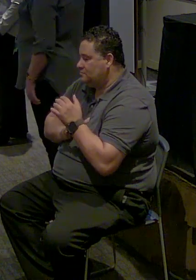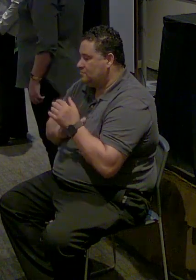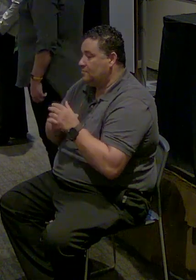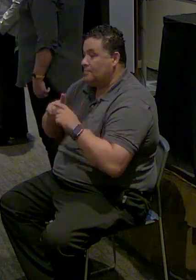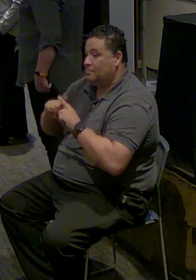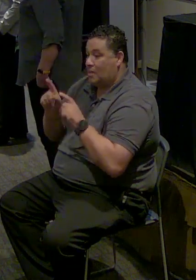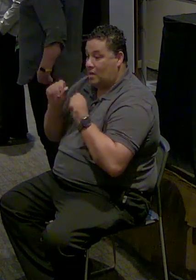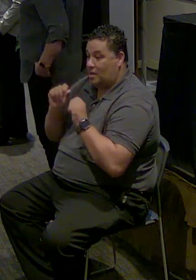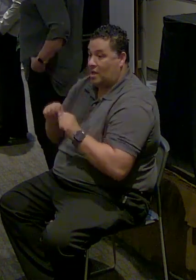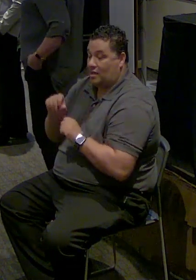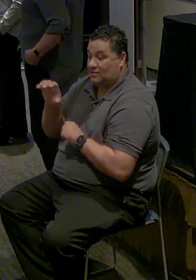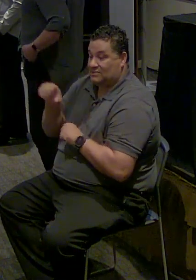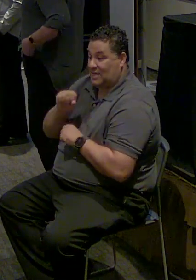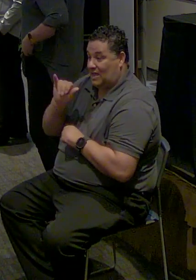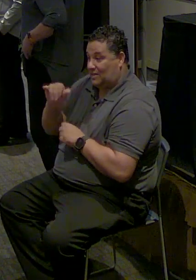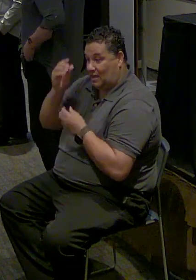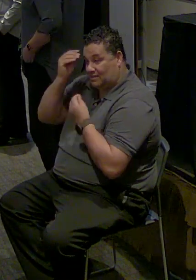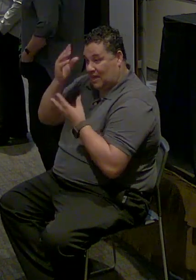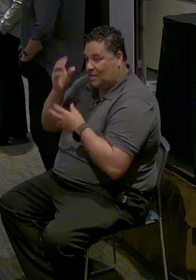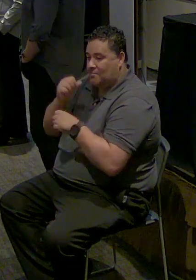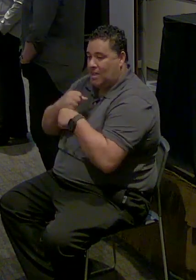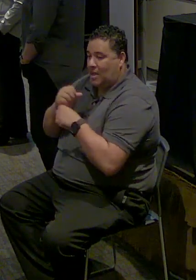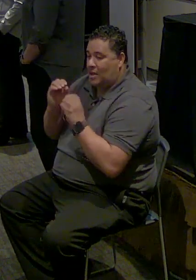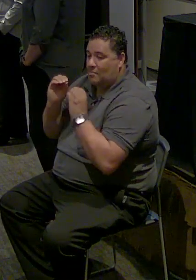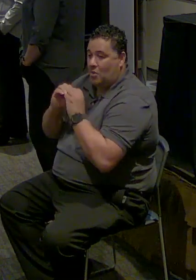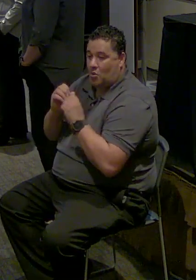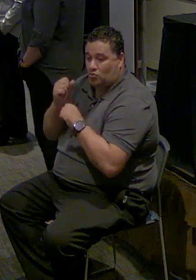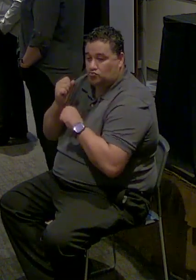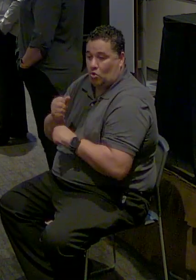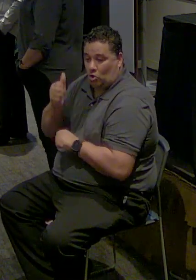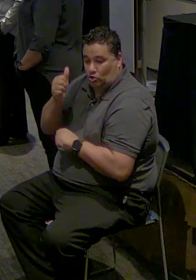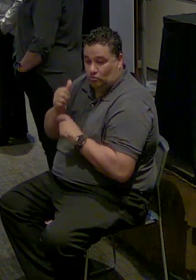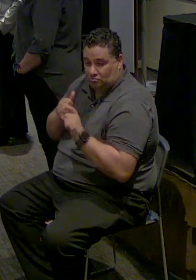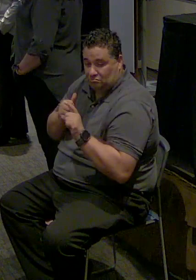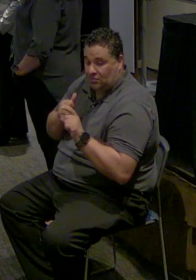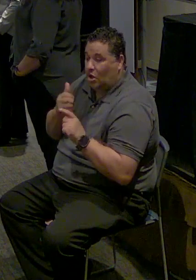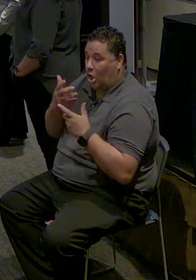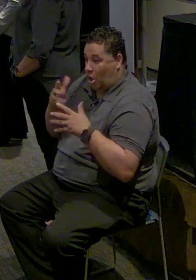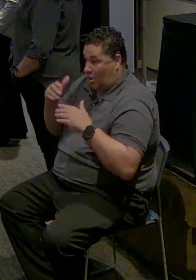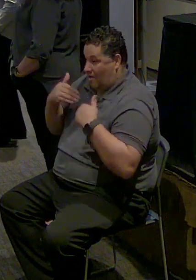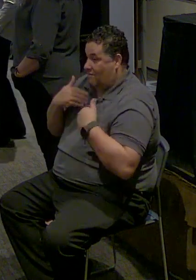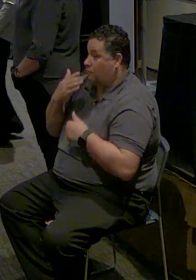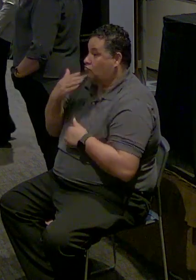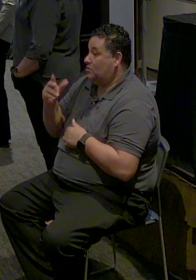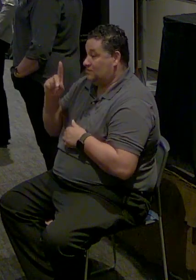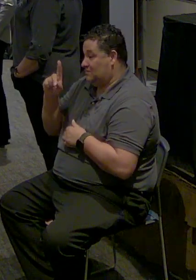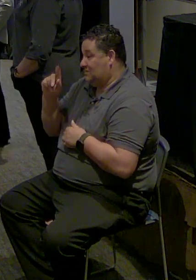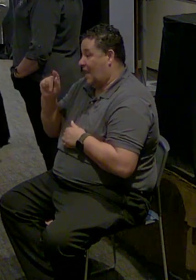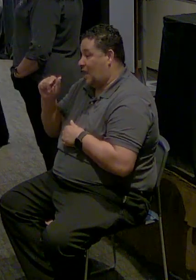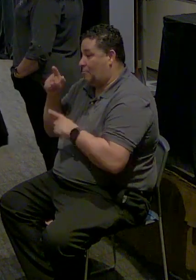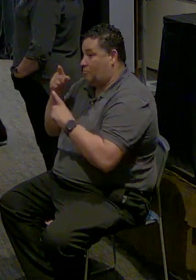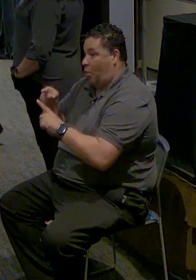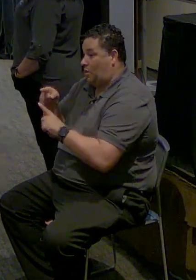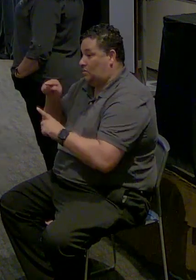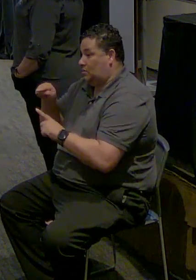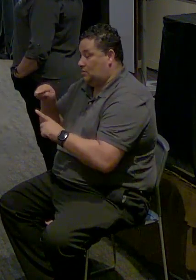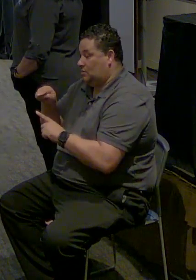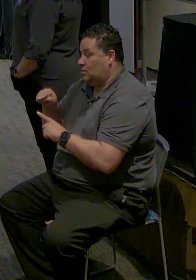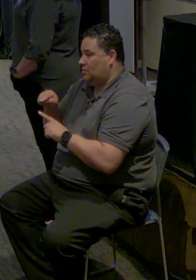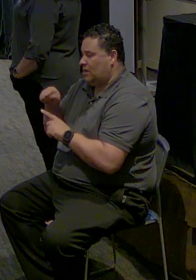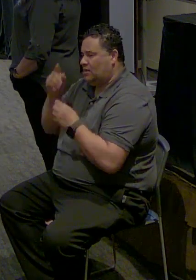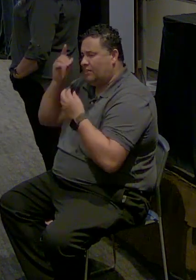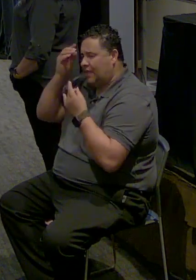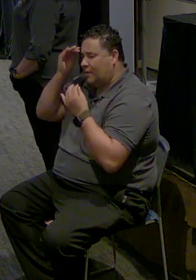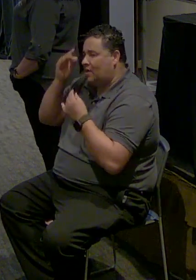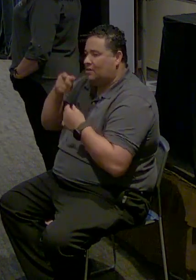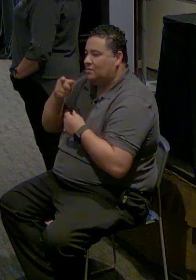But can we take that data and make it a little bit stronger? So we already have a good data point. But let's think about, and you wouldn't